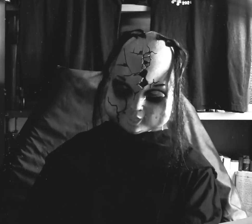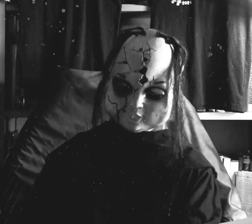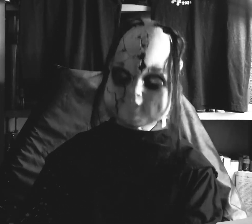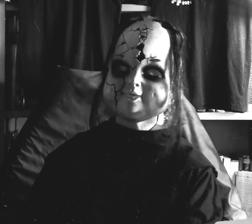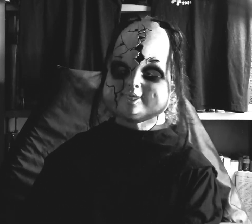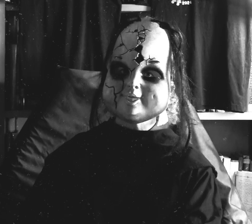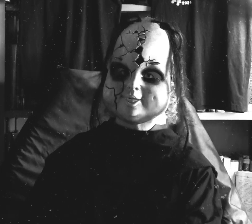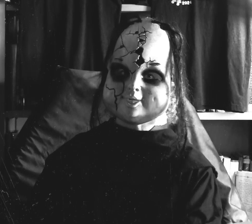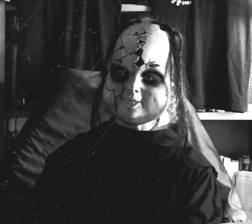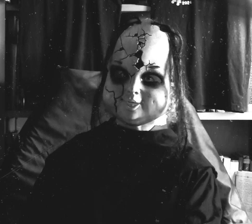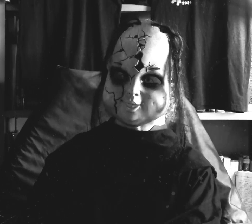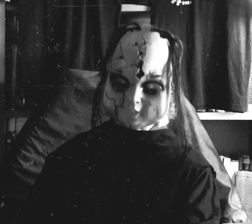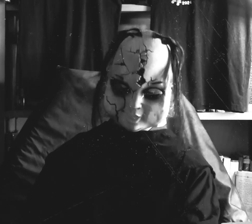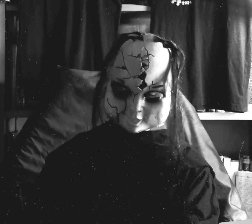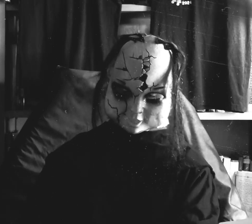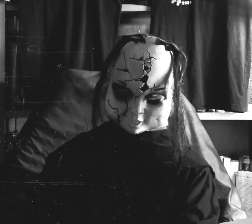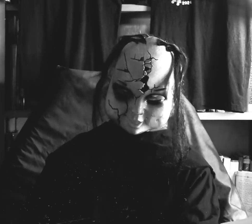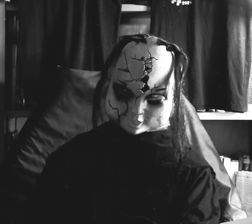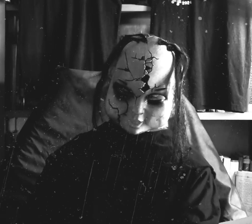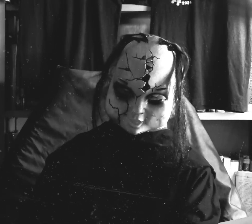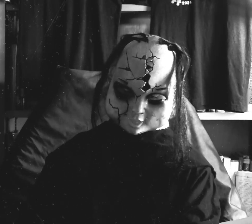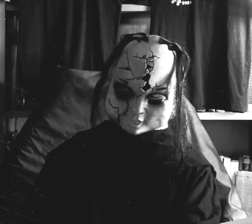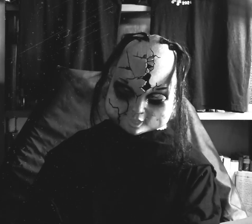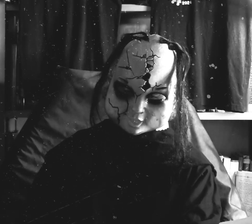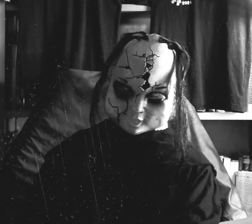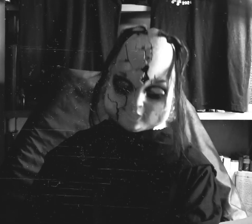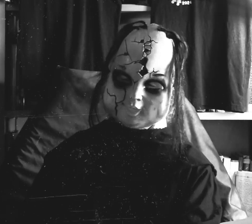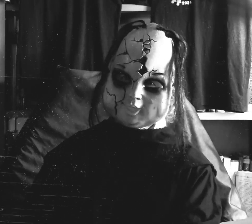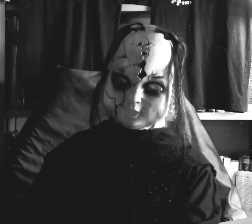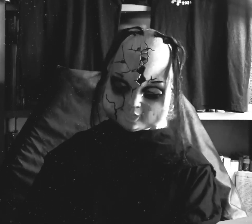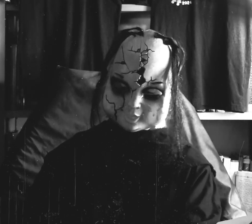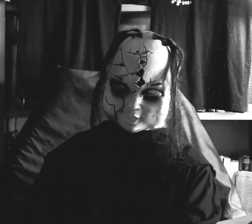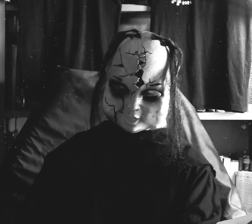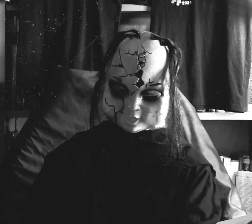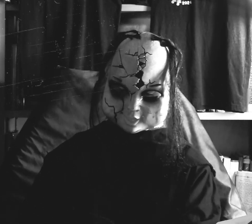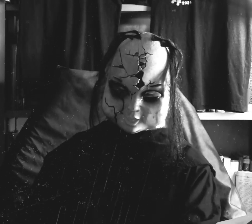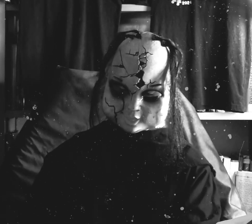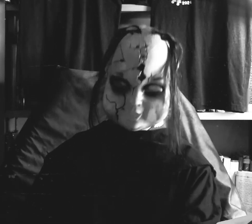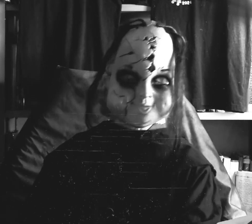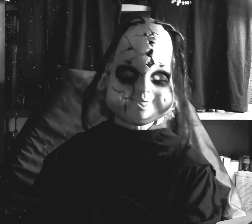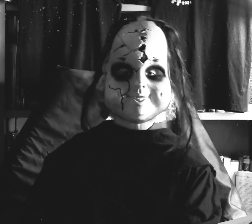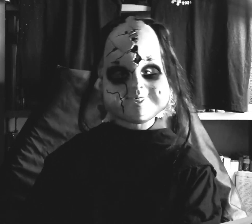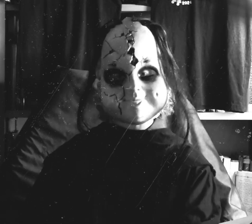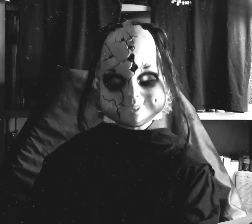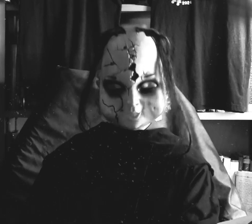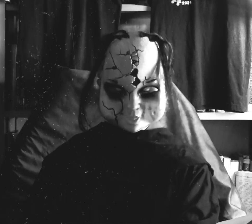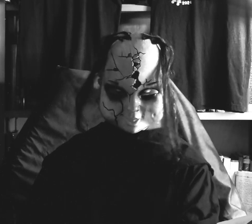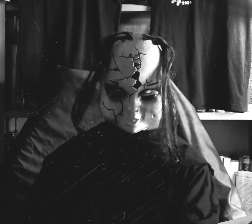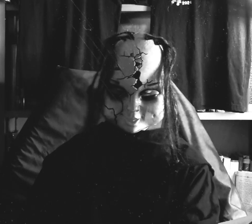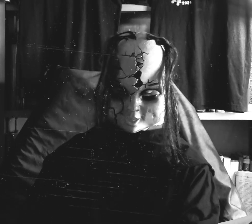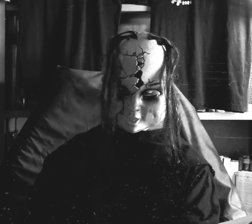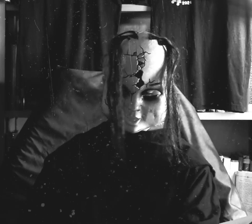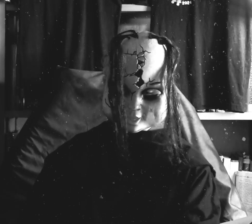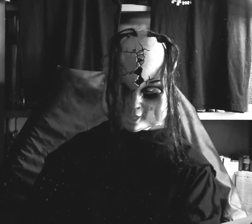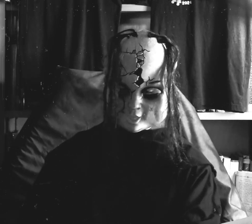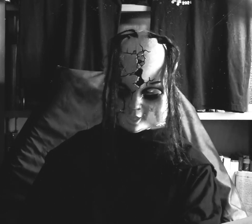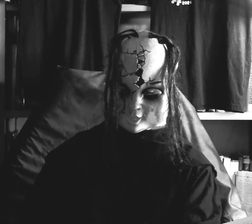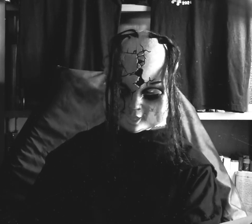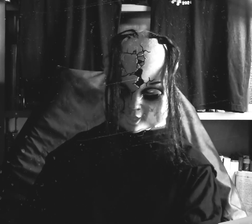know about La Llorona. It means the crying woman, the weeping woman. La Llorona,